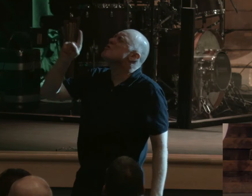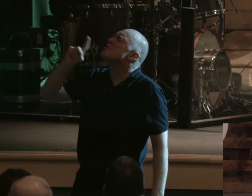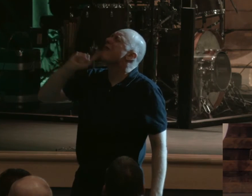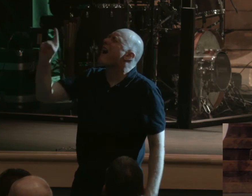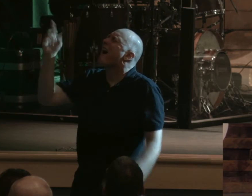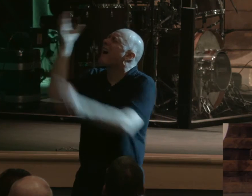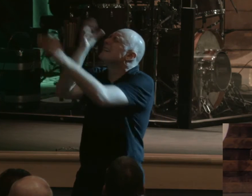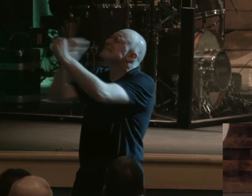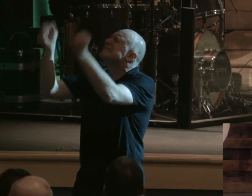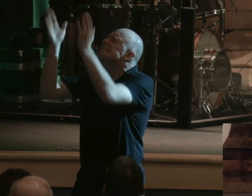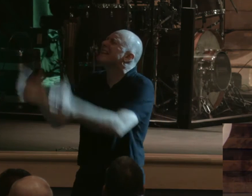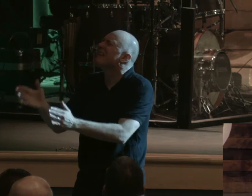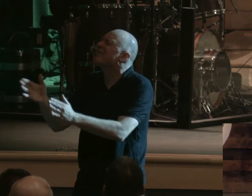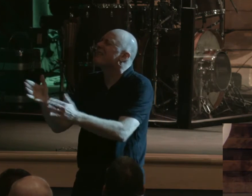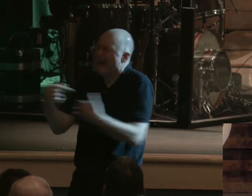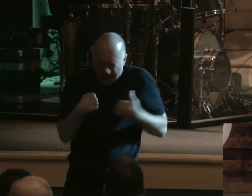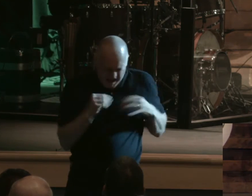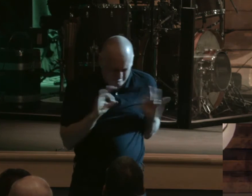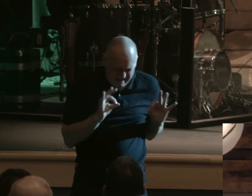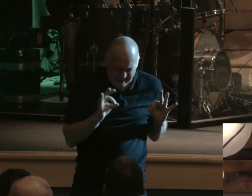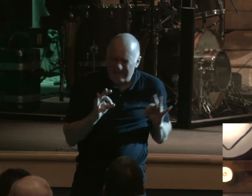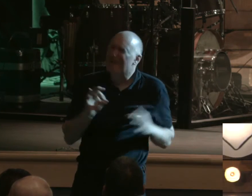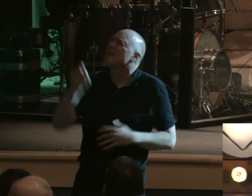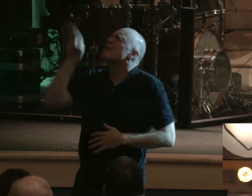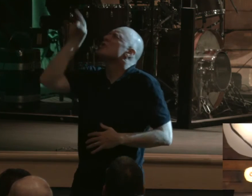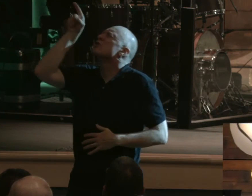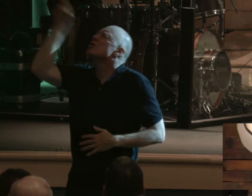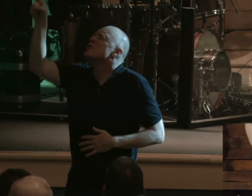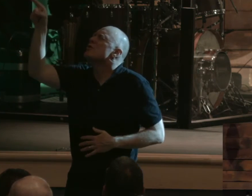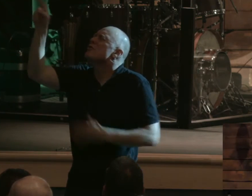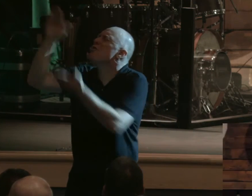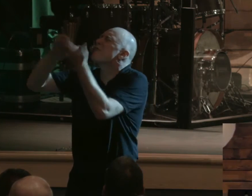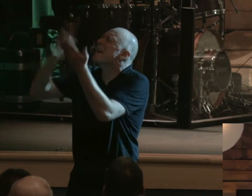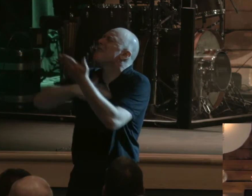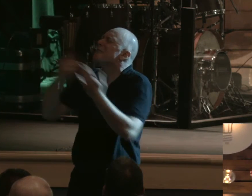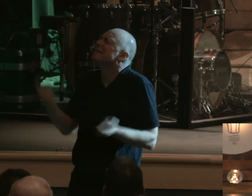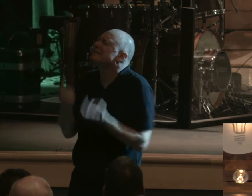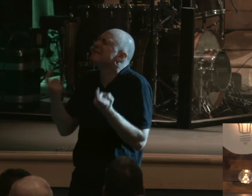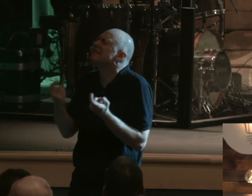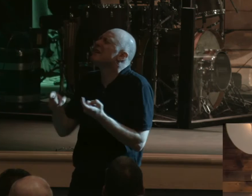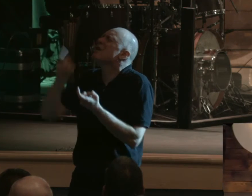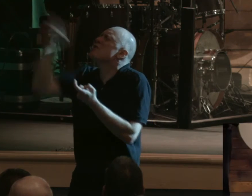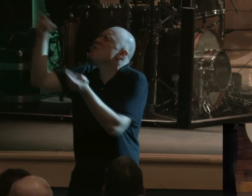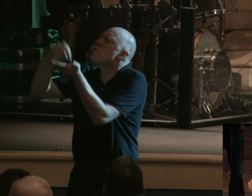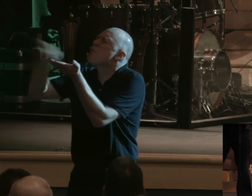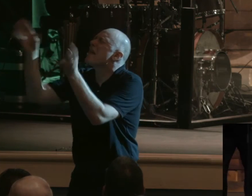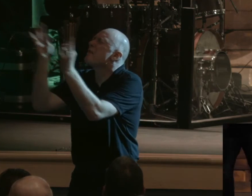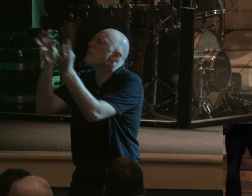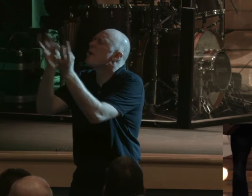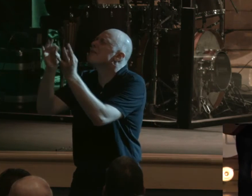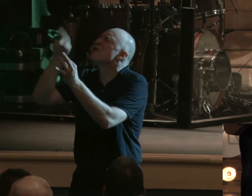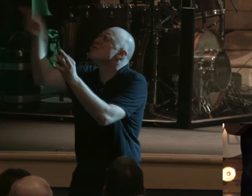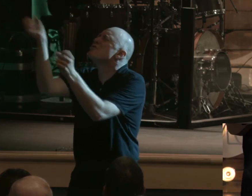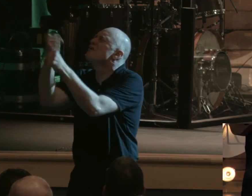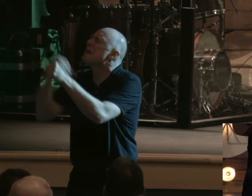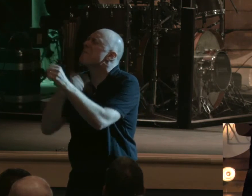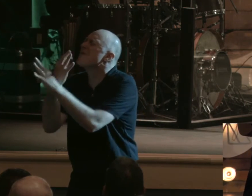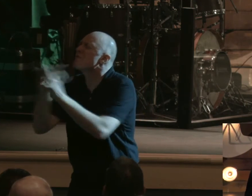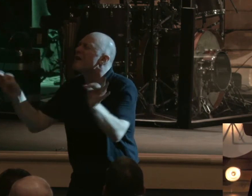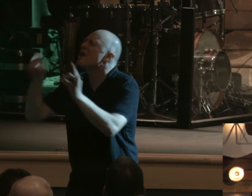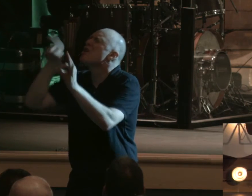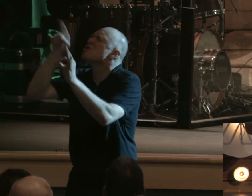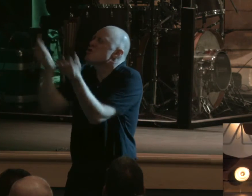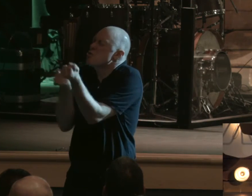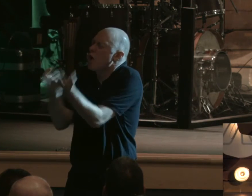are Savior. I am not, but you are Jesus. You forgive my sins. You have paid the price. You set me free.